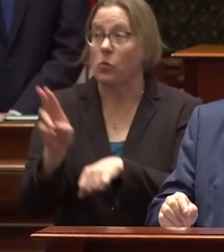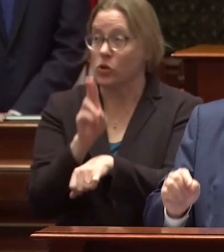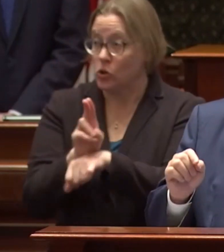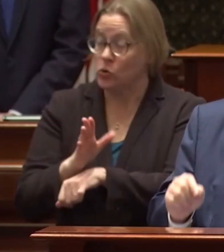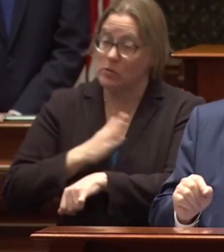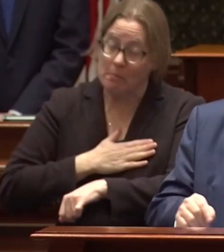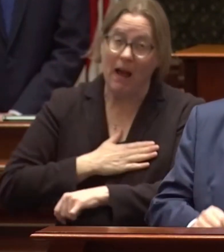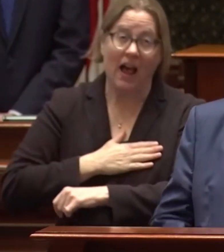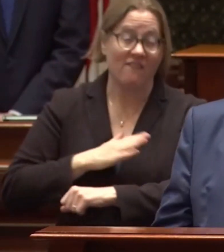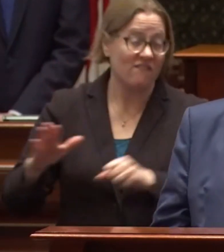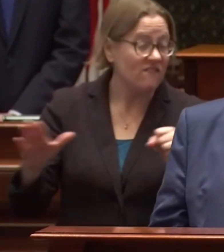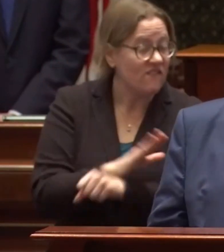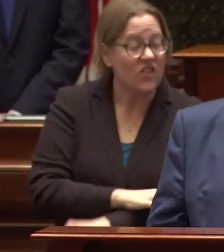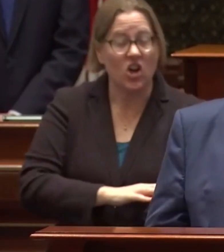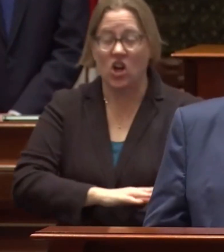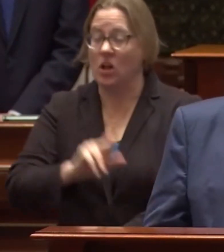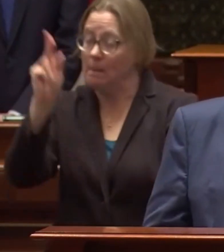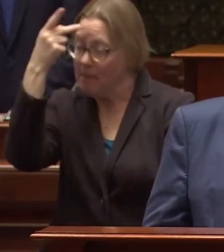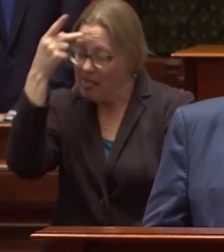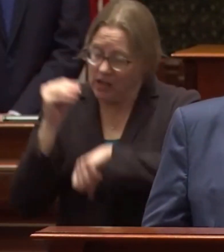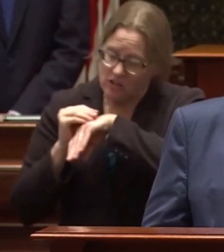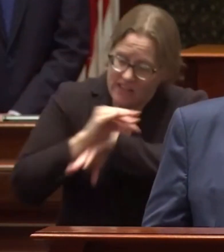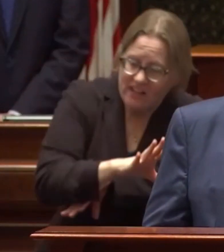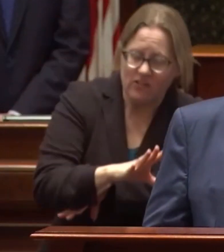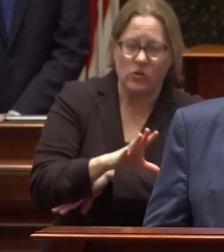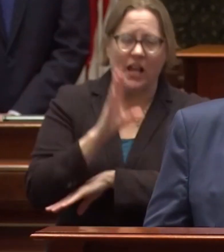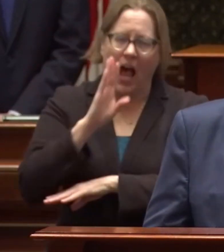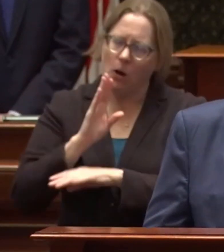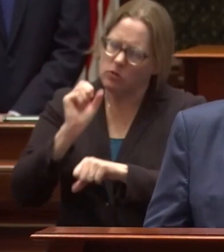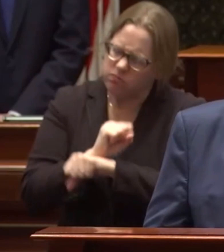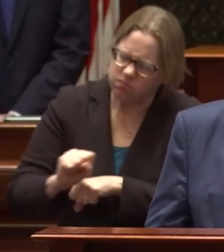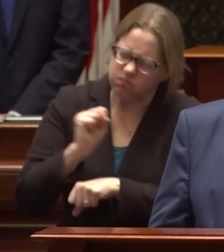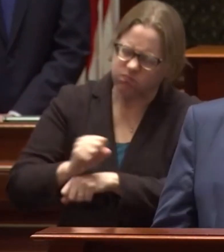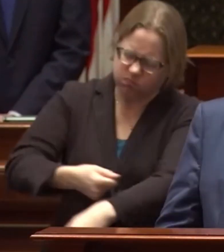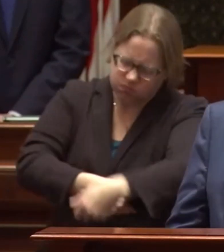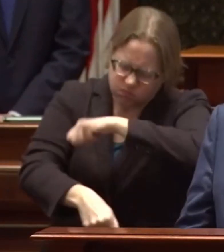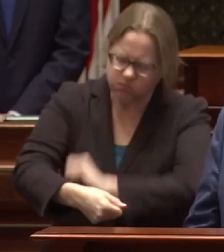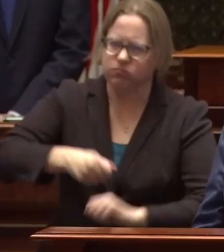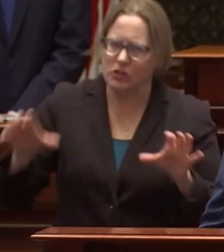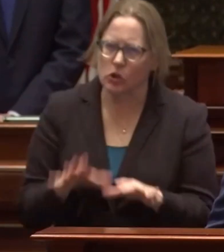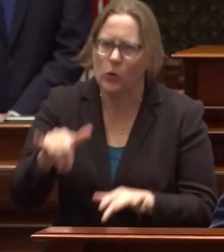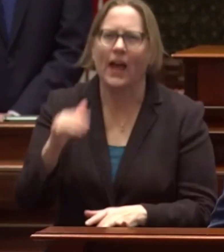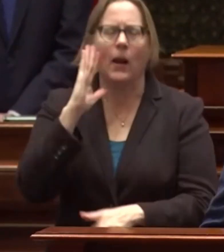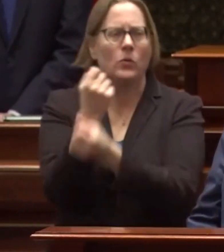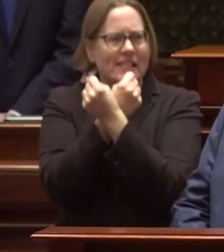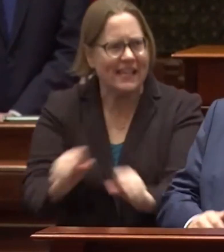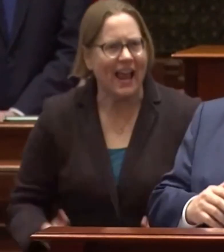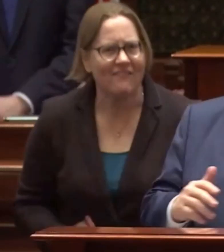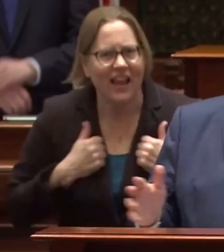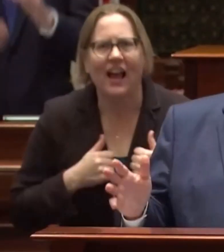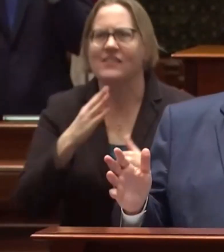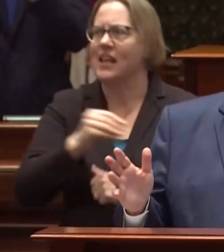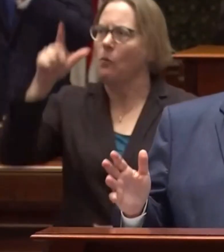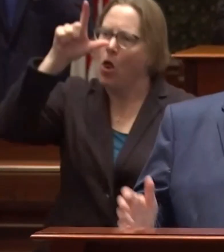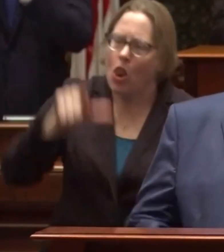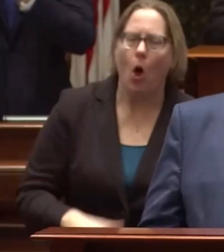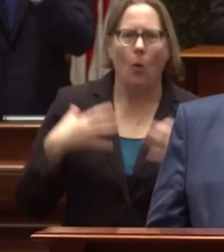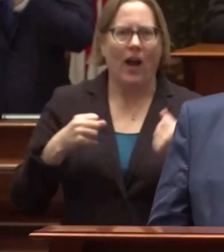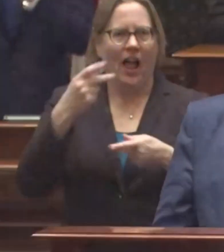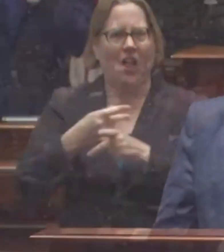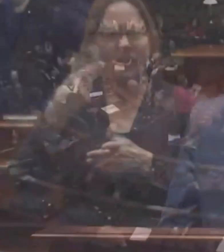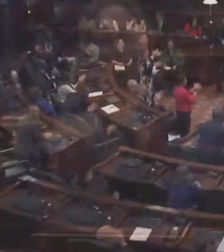political capital and put my shoulder to the wheel to get this done. It will save lives and lower health care costs for millions